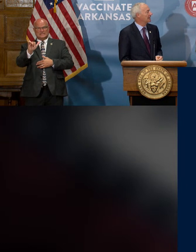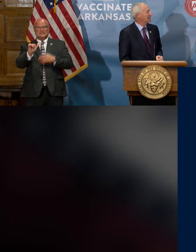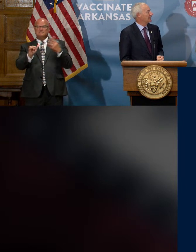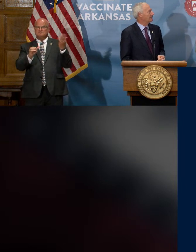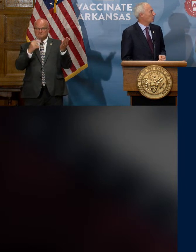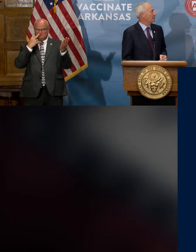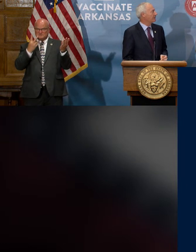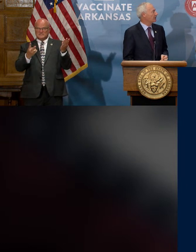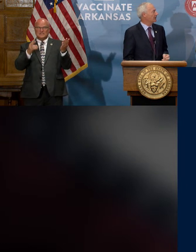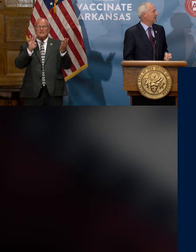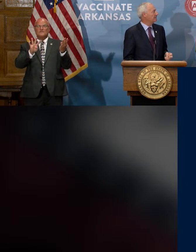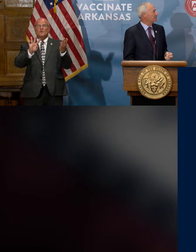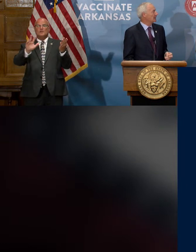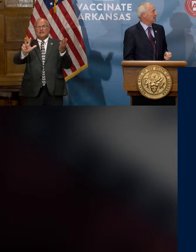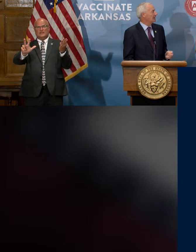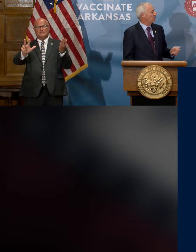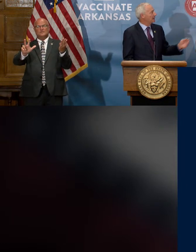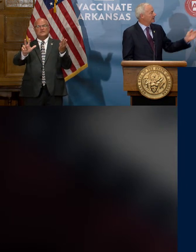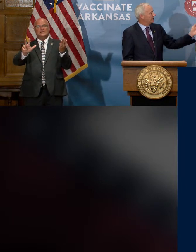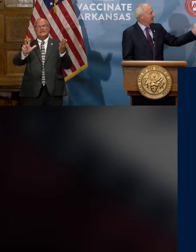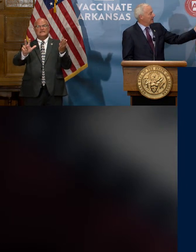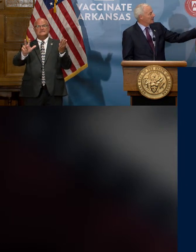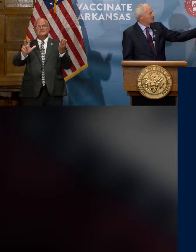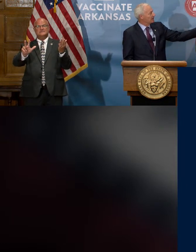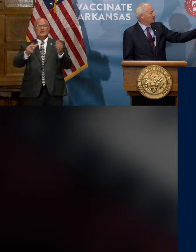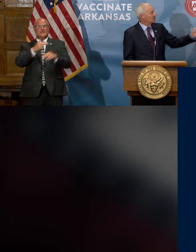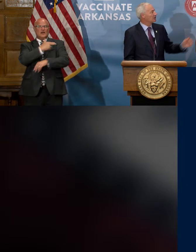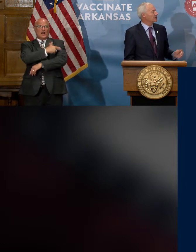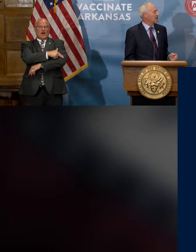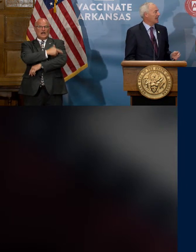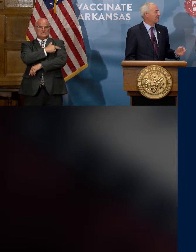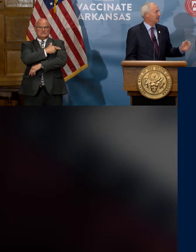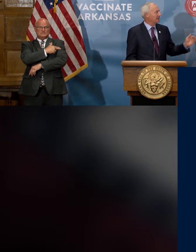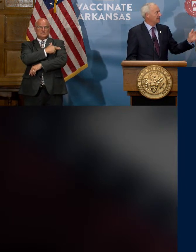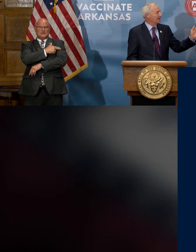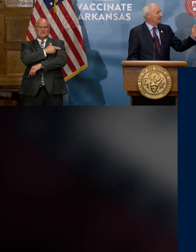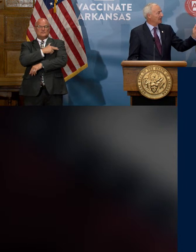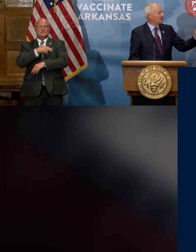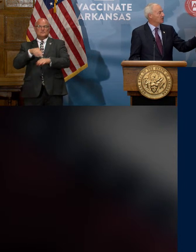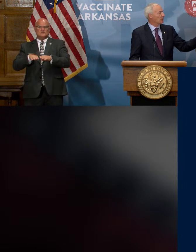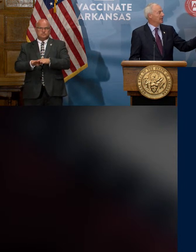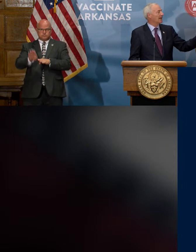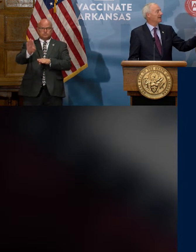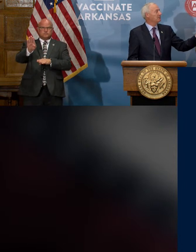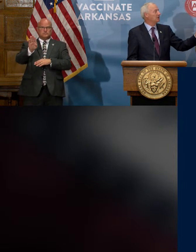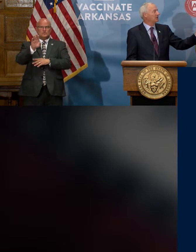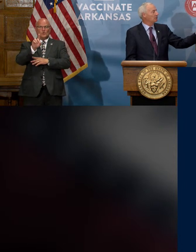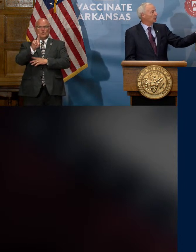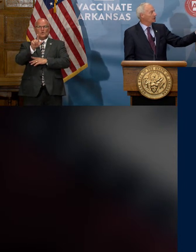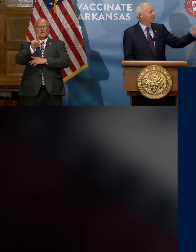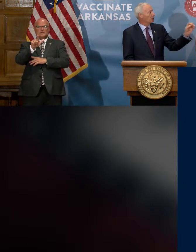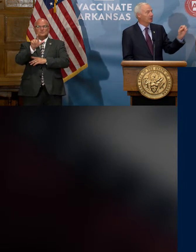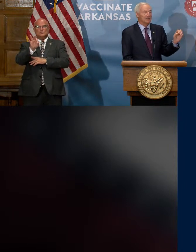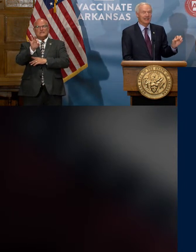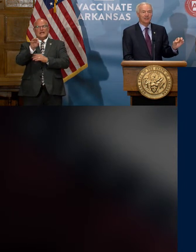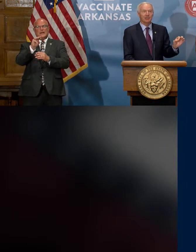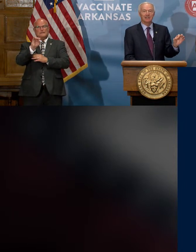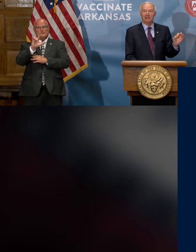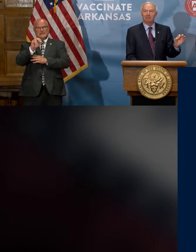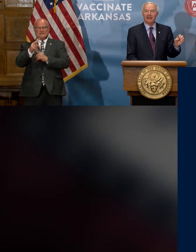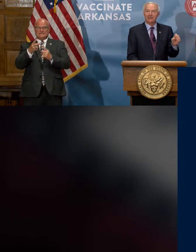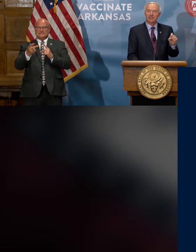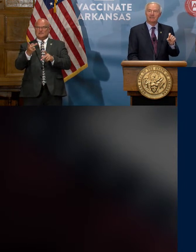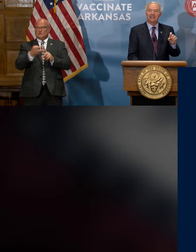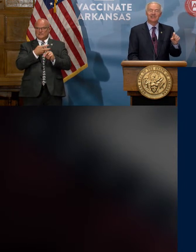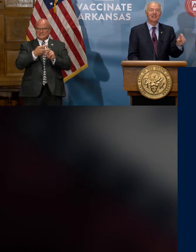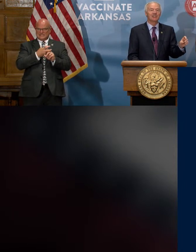see, 43. The hospital surge staffing $129 million was for retention